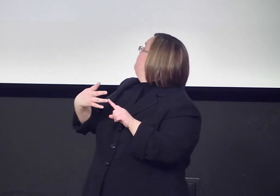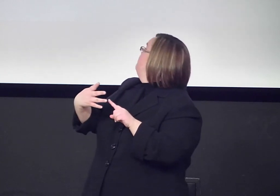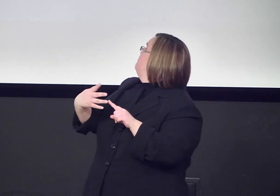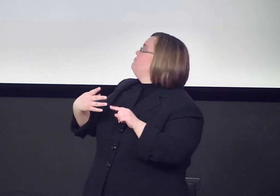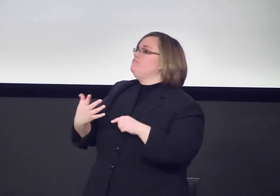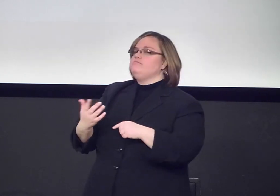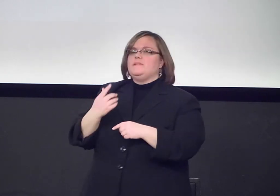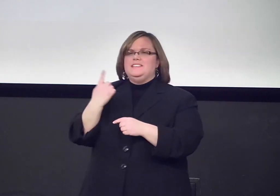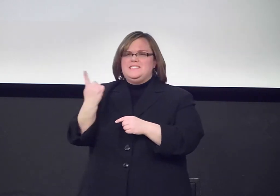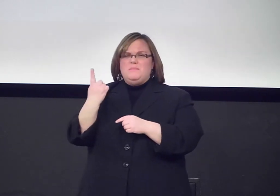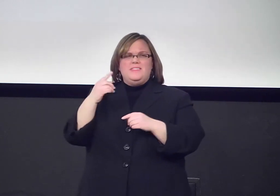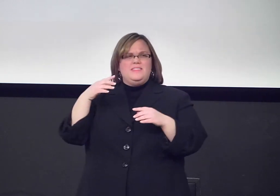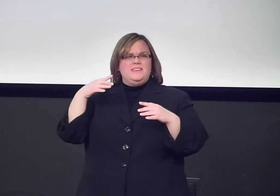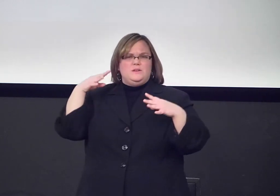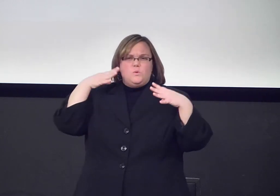interpreter.